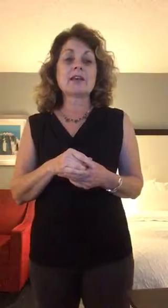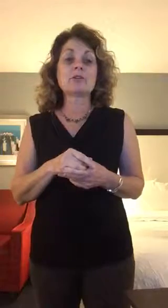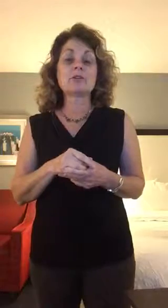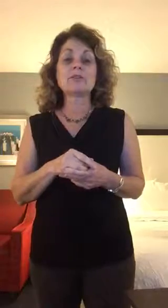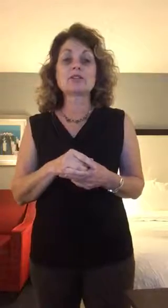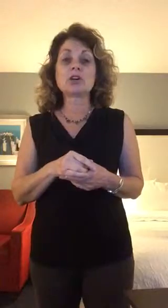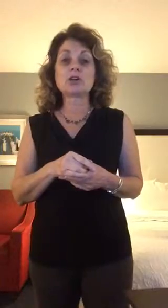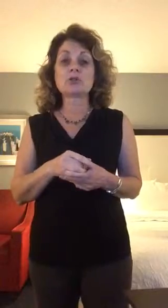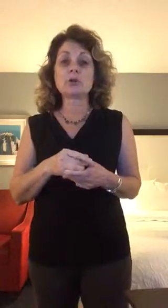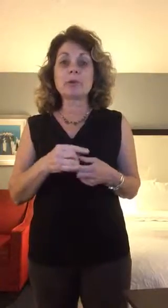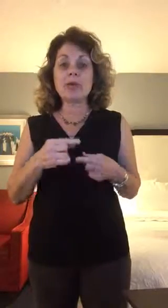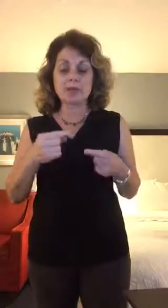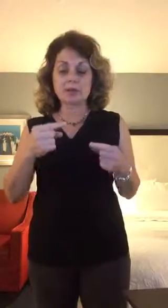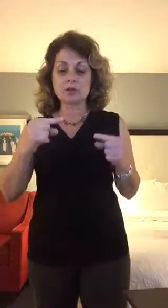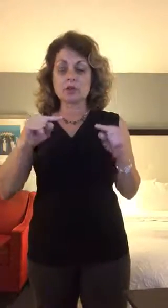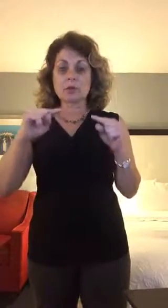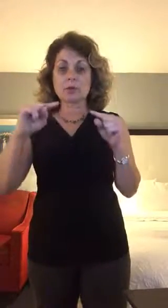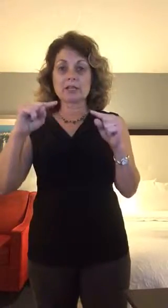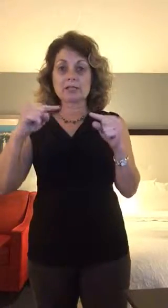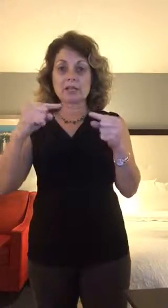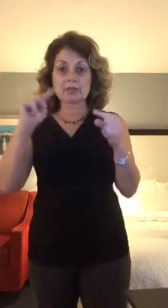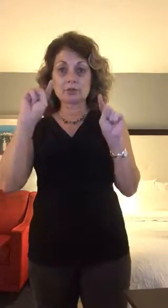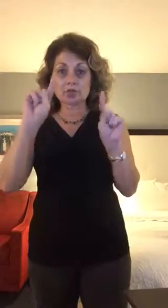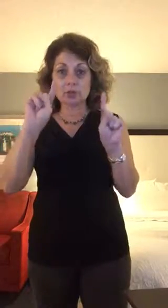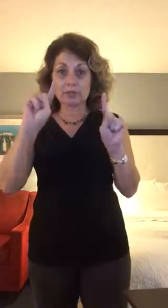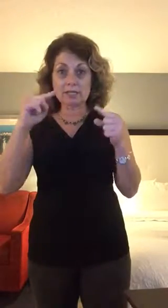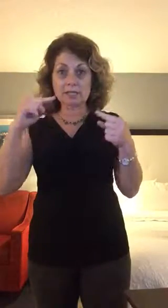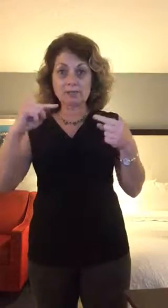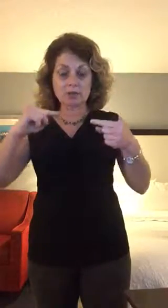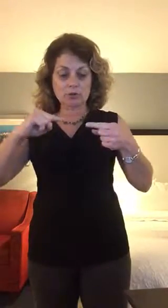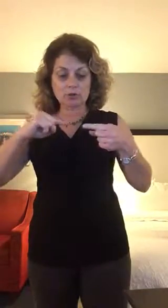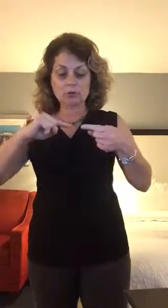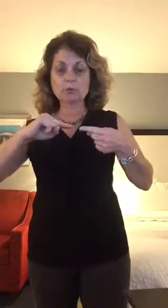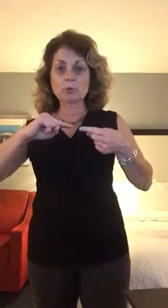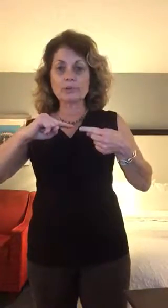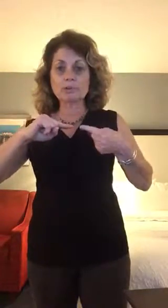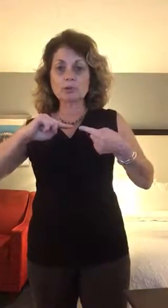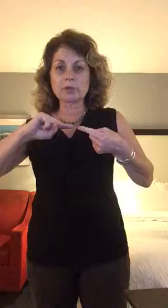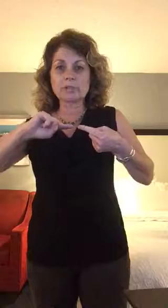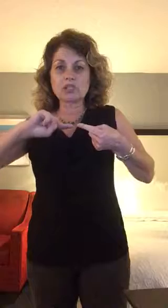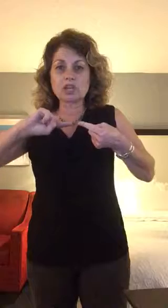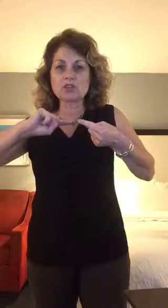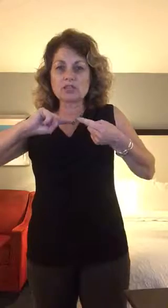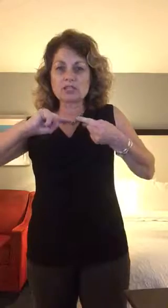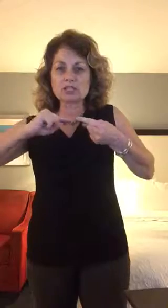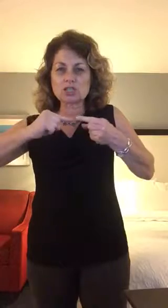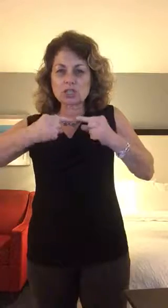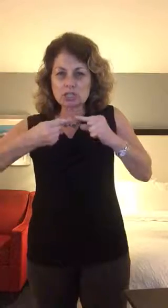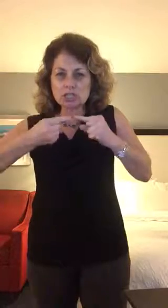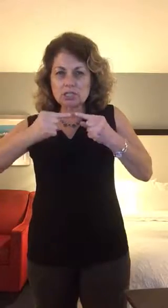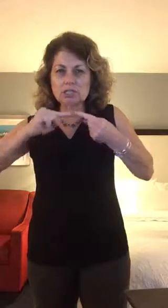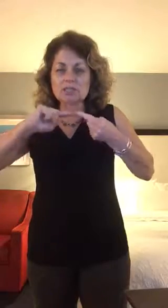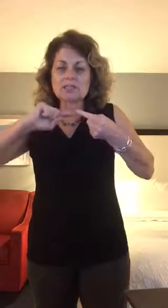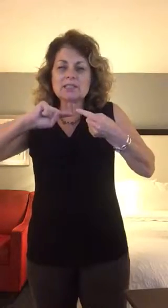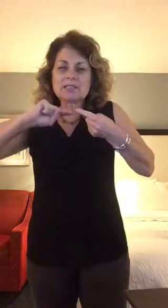Now, if it's hurt or pain, we're going to take those two index fingers, point them towards each other, and turn,